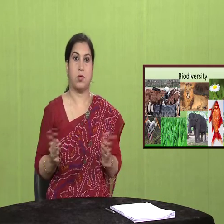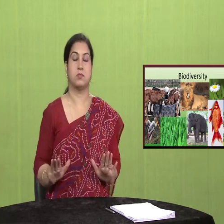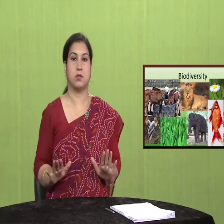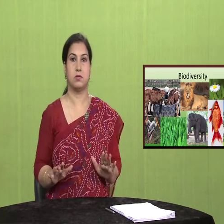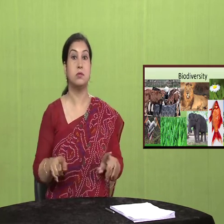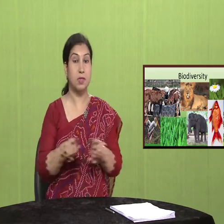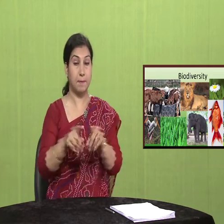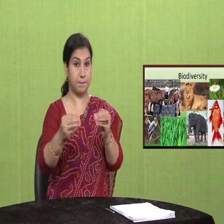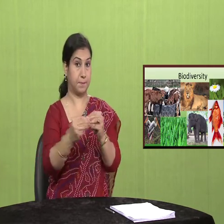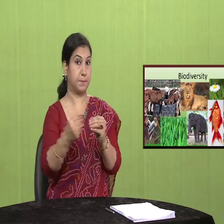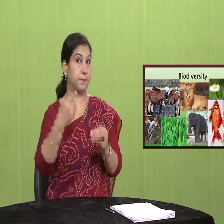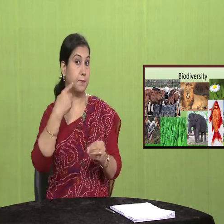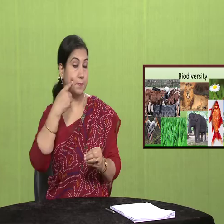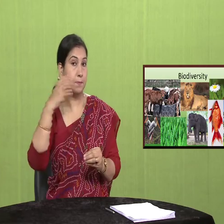Biodiversity is a short form of the